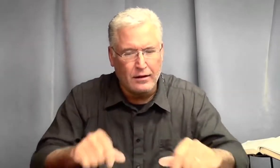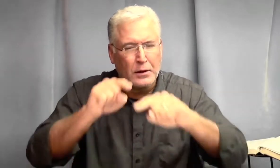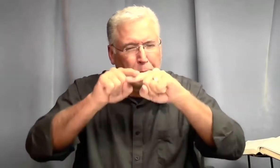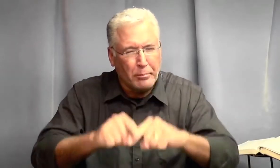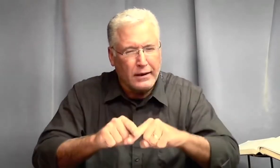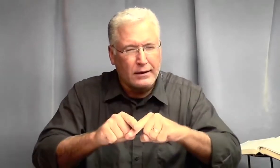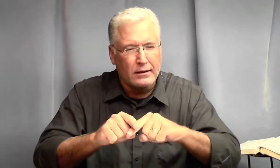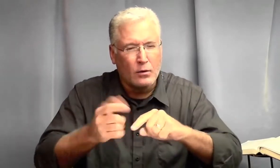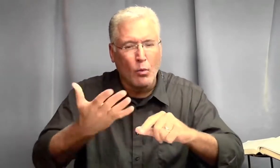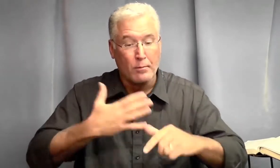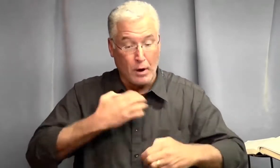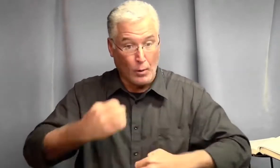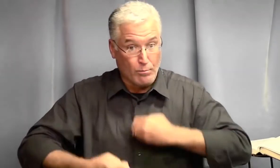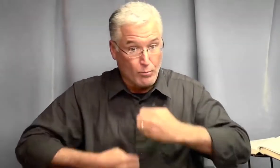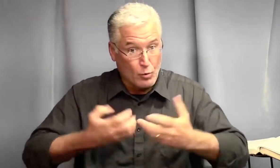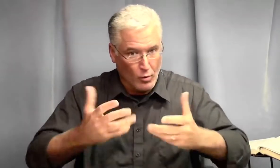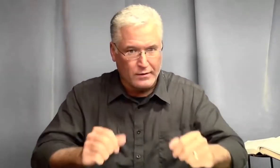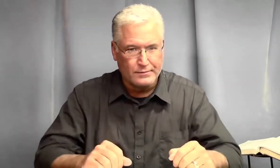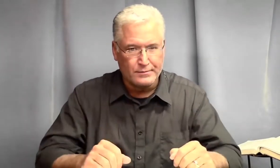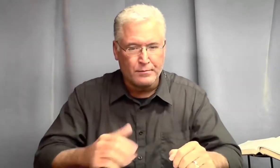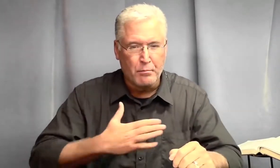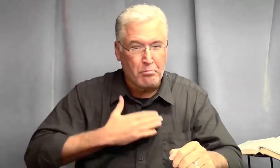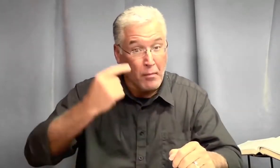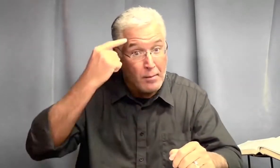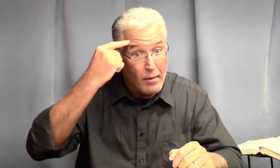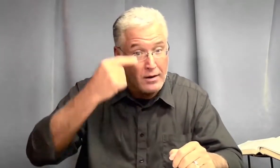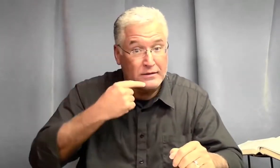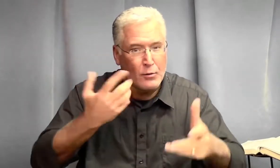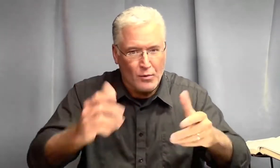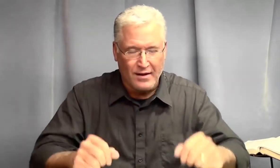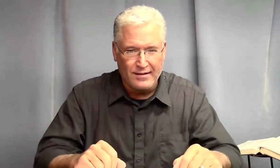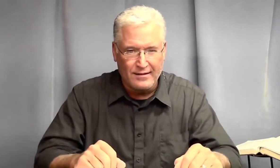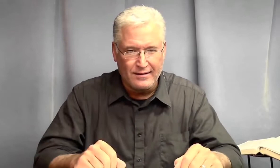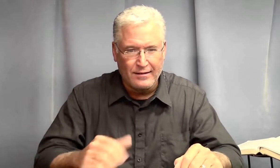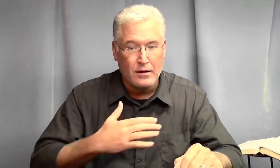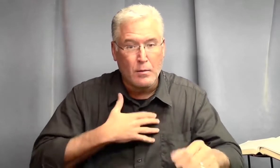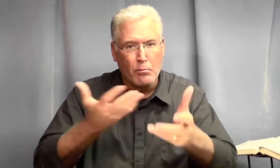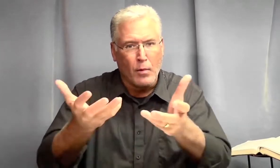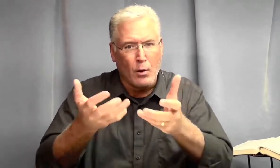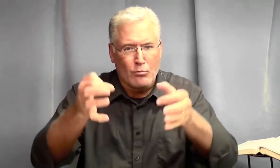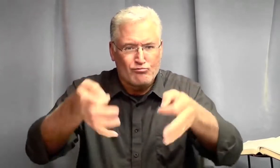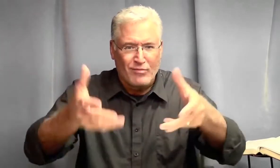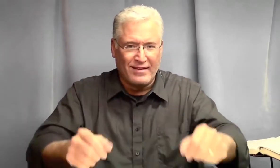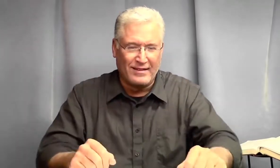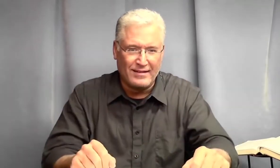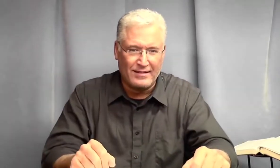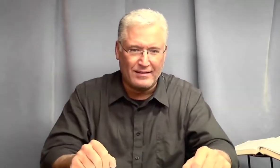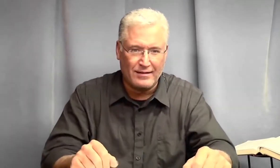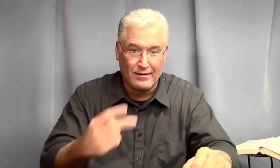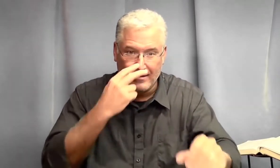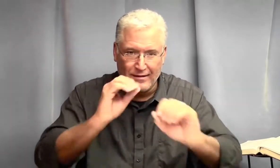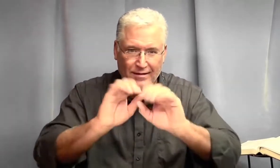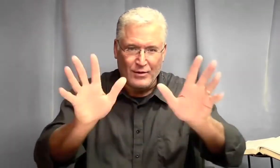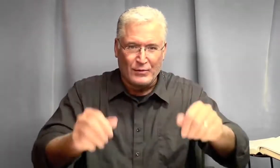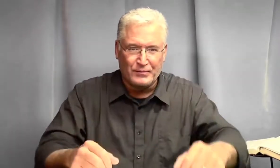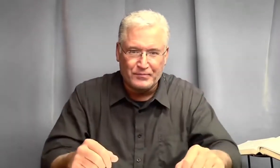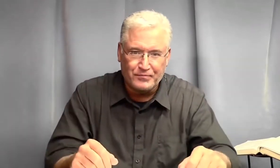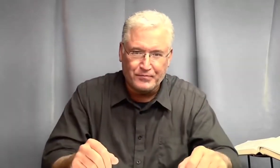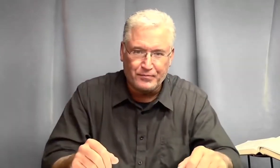make a decision? No. Depends on our emotions, our mind. Then we make our decision with our